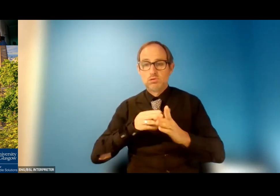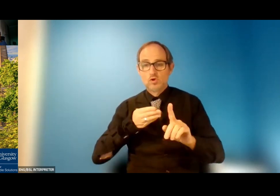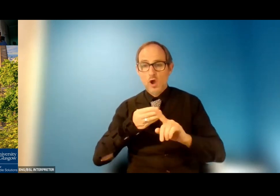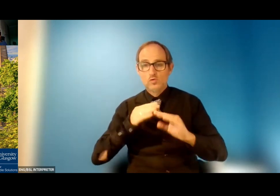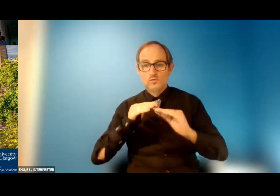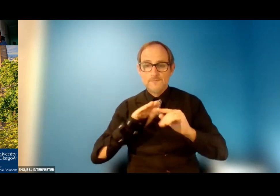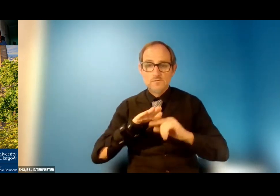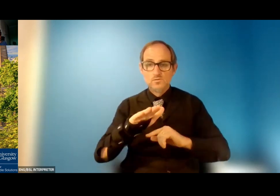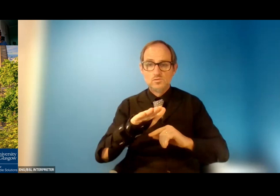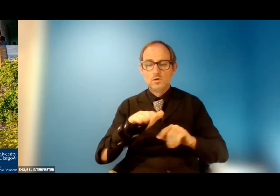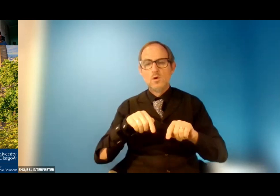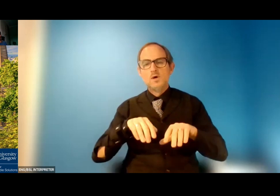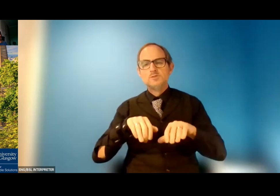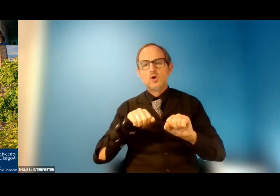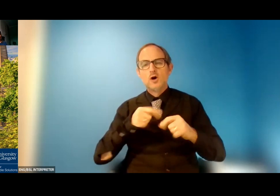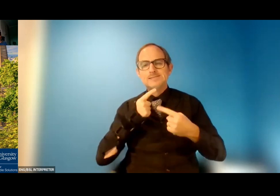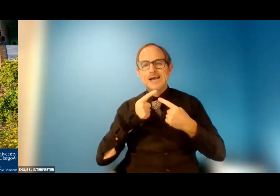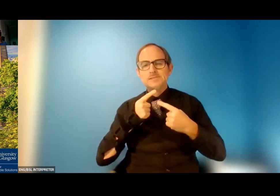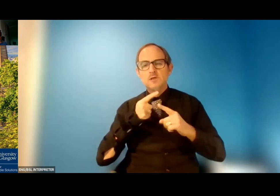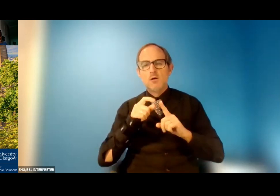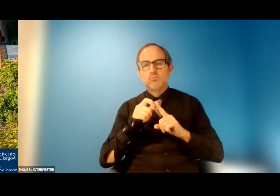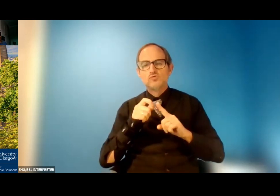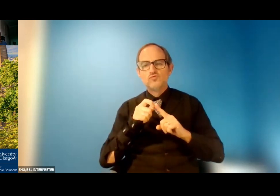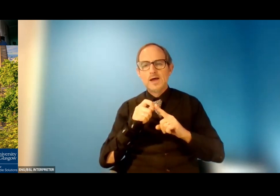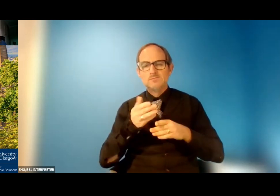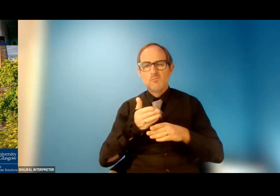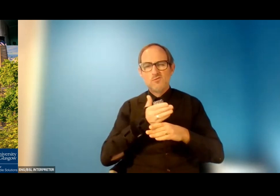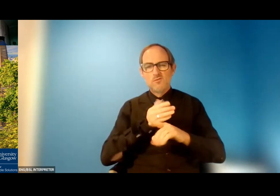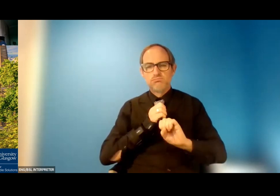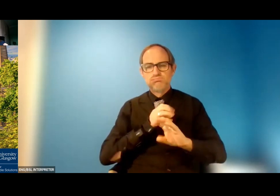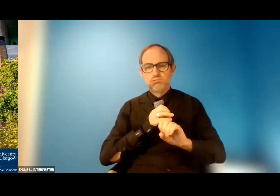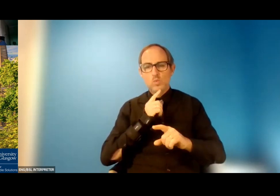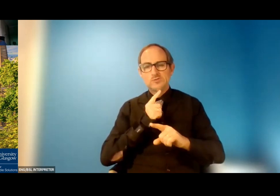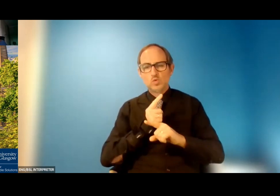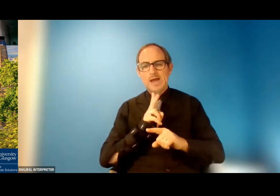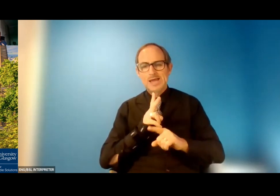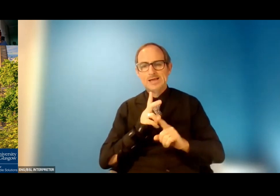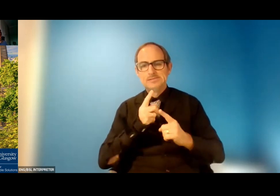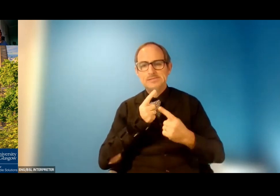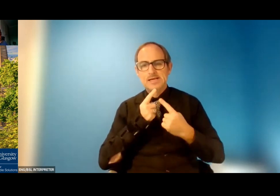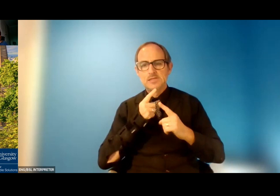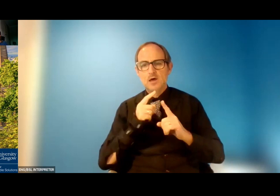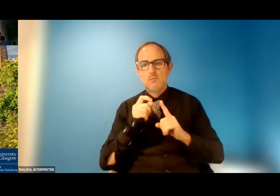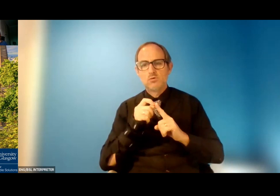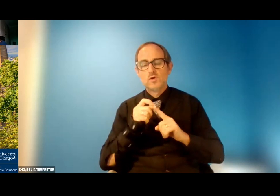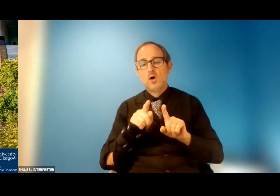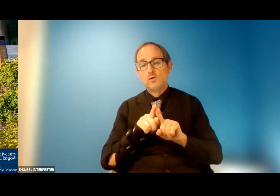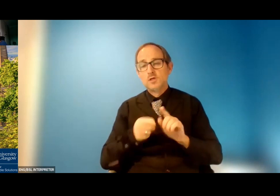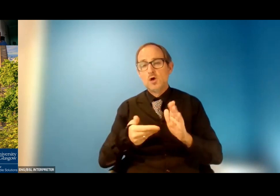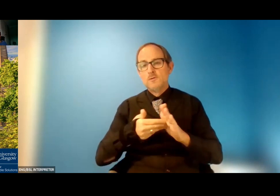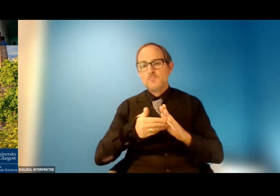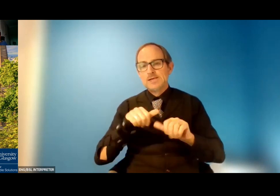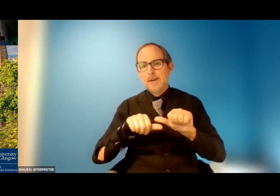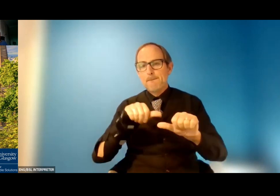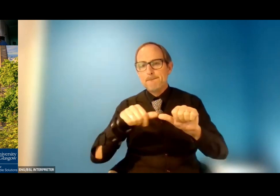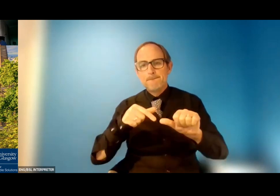did start off with a data portrait, which I'm going to touch on as well as some of our plans for the next steps, and